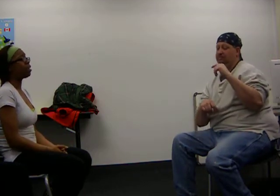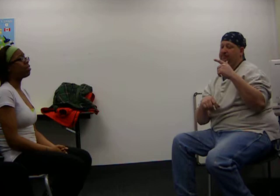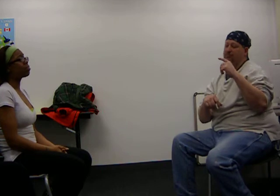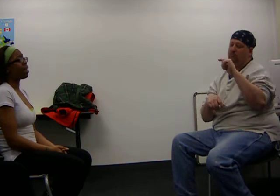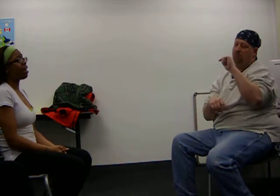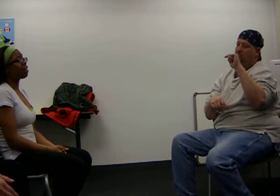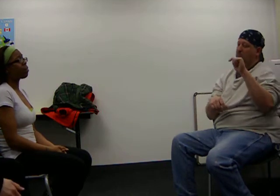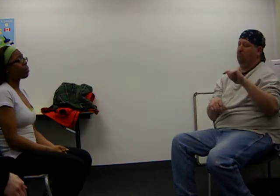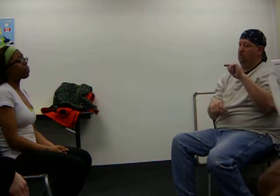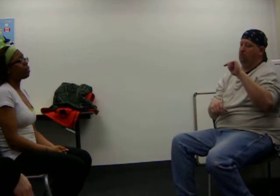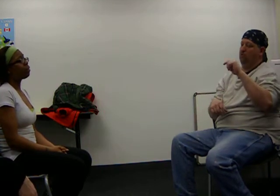But years back,